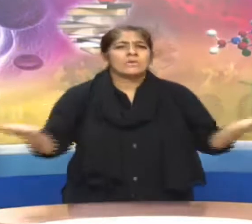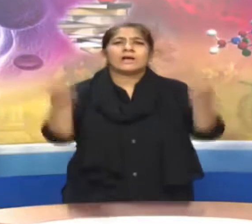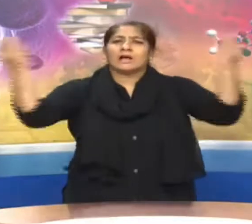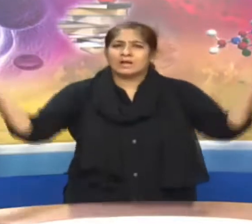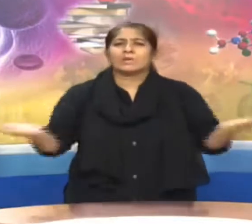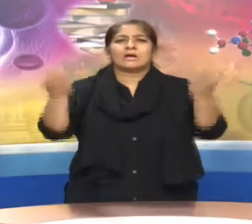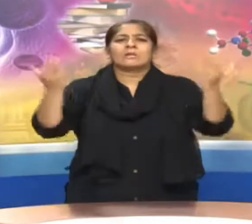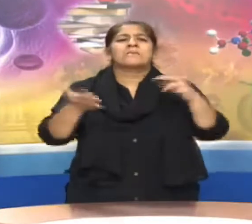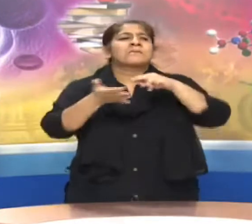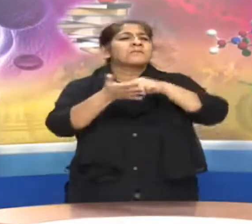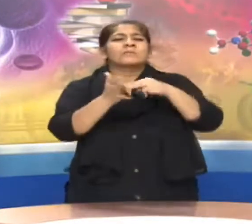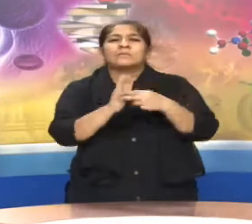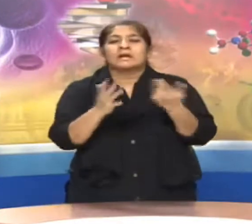Next is motivation.